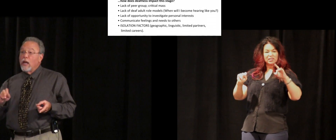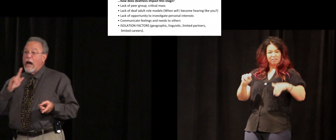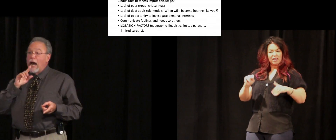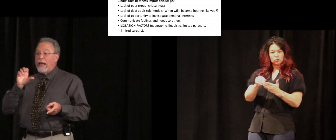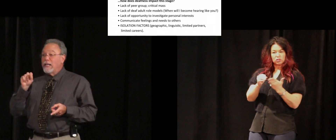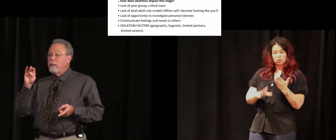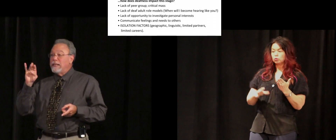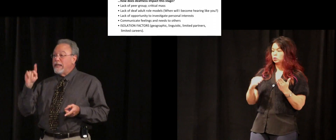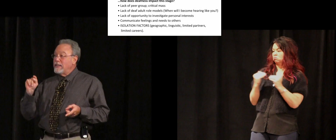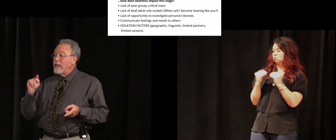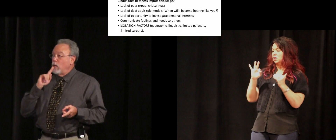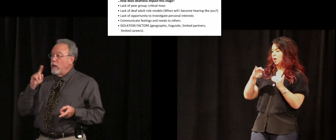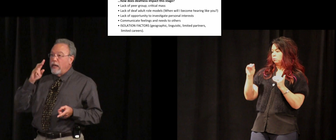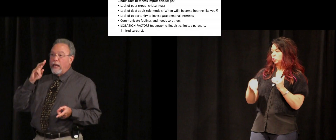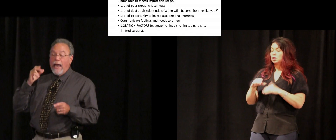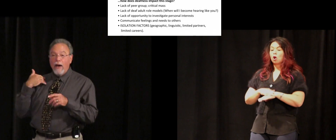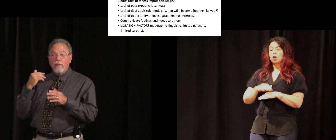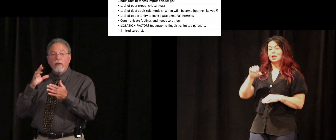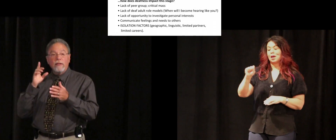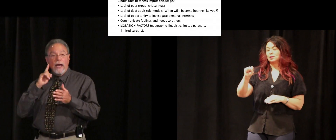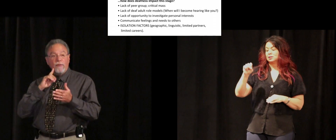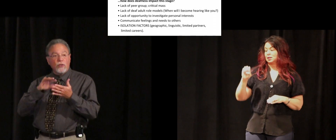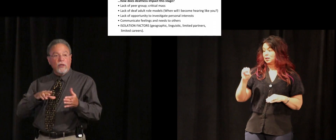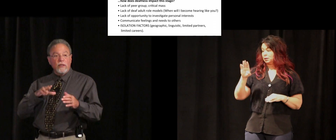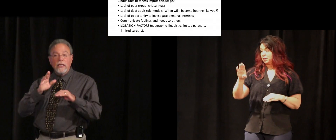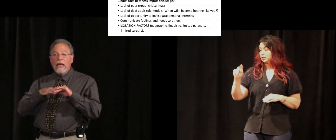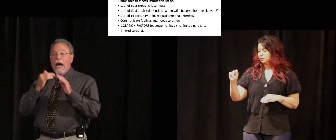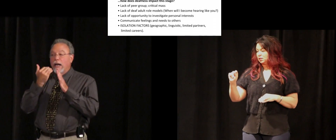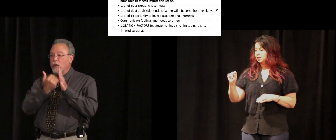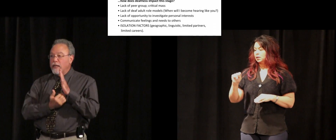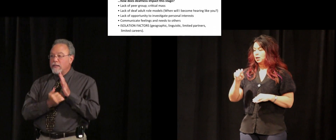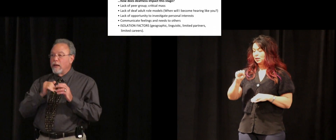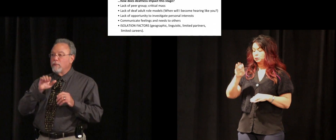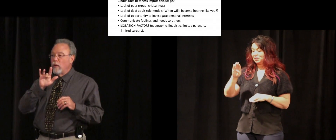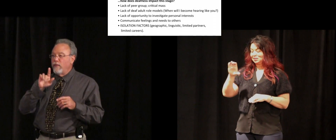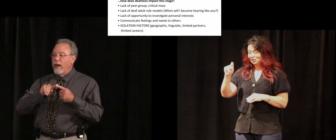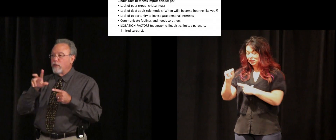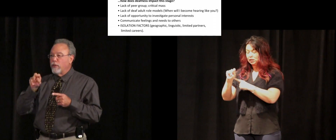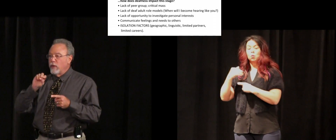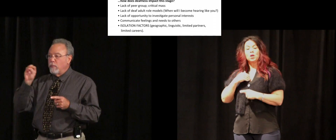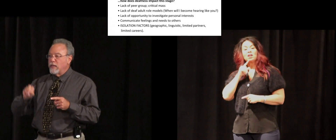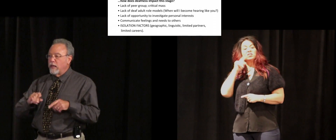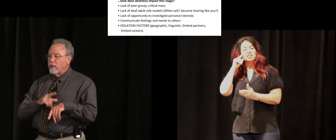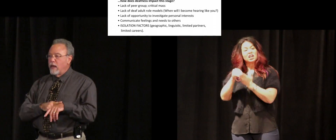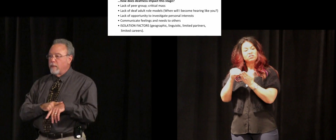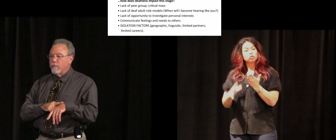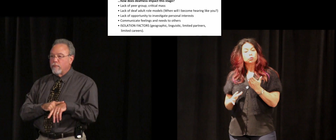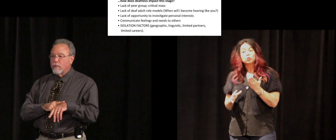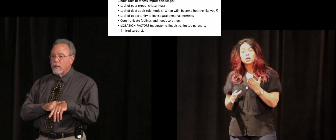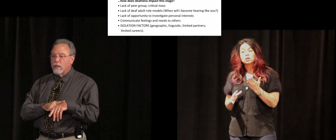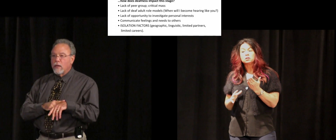and believe that you're not allowed to express that, and you need to suppress it or turn it off or ignore